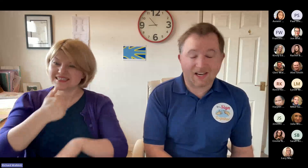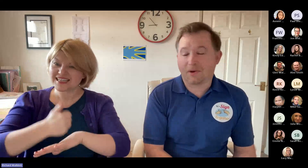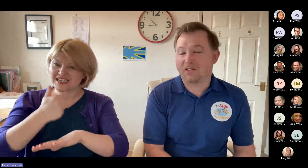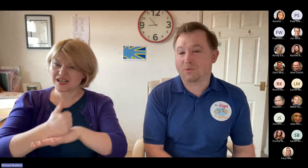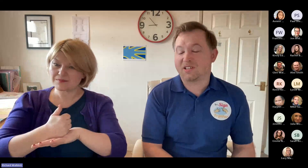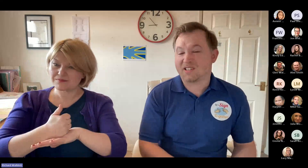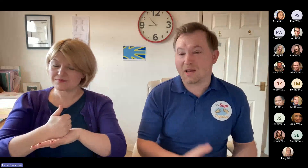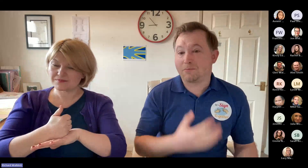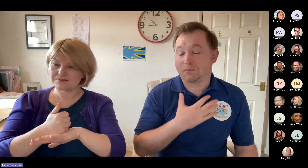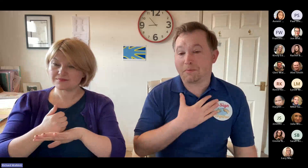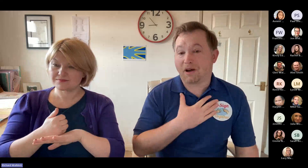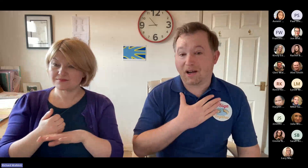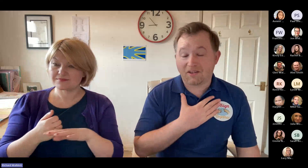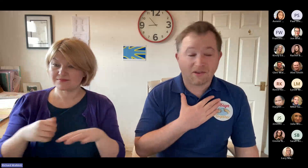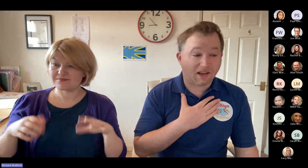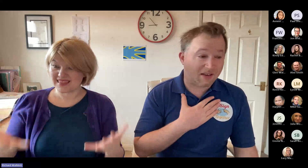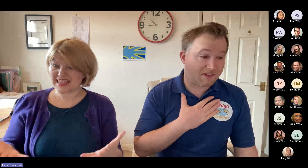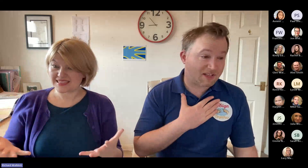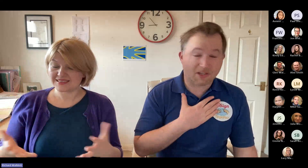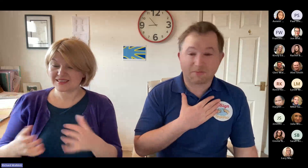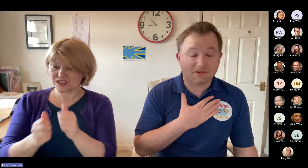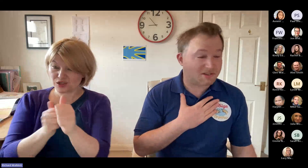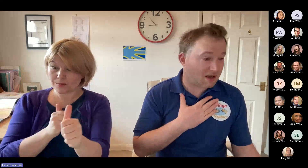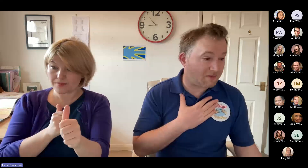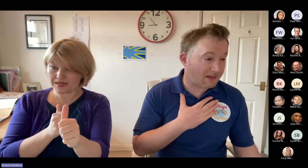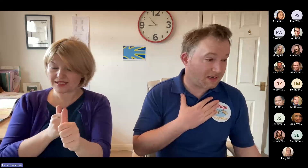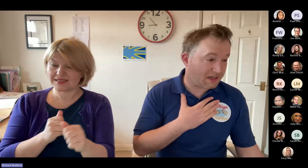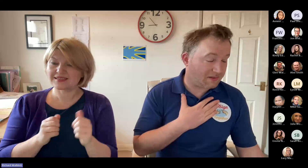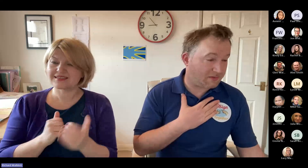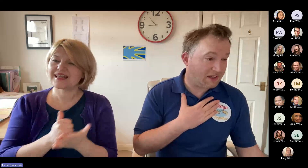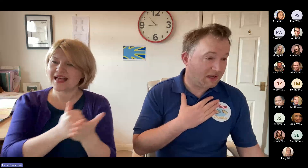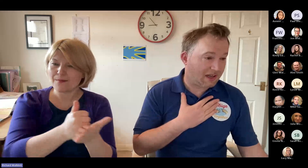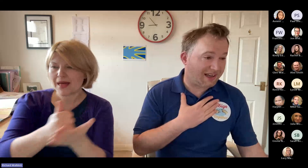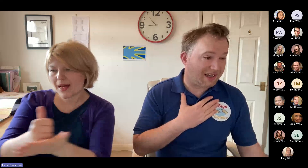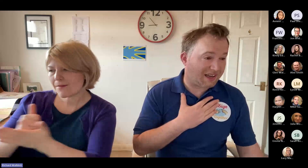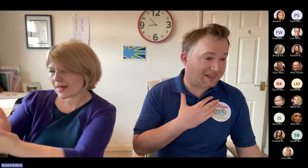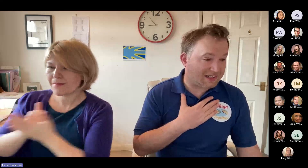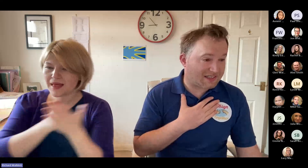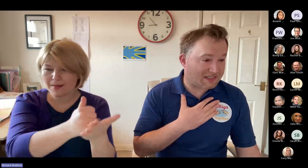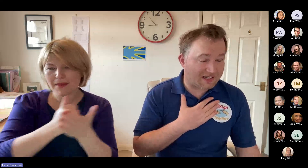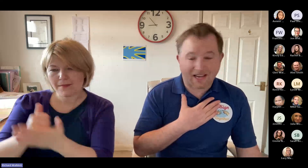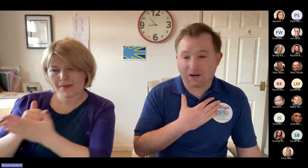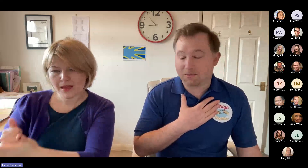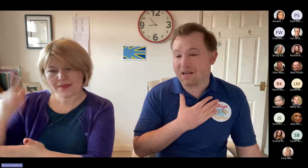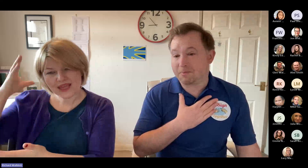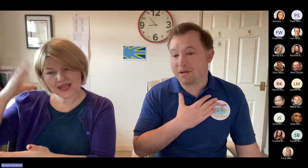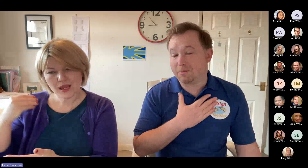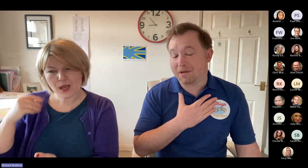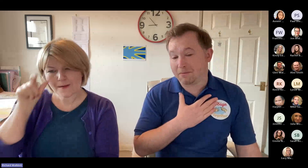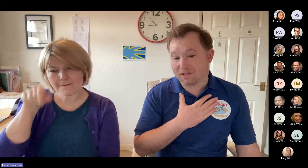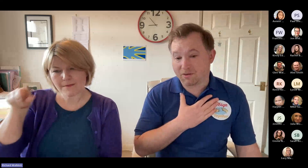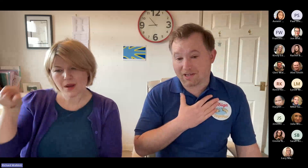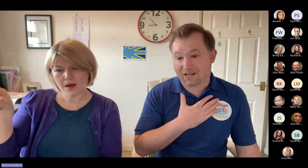help others with the same problem that I've had, the same experiences I've had in life, and it's helped many people, many of my students,